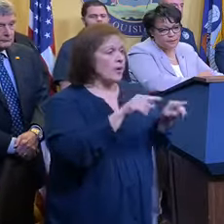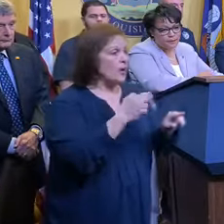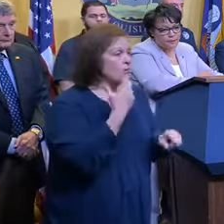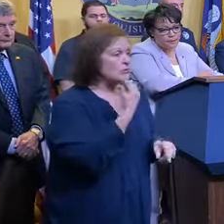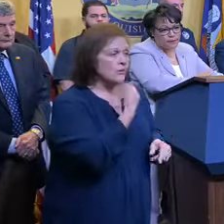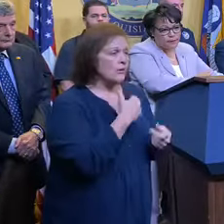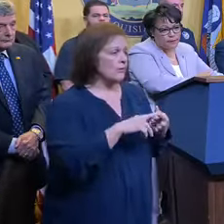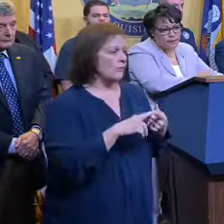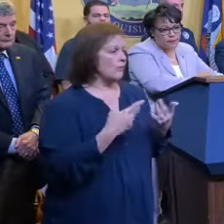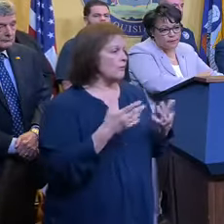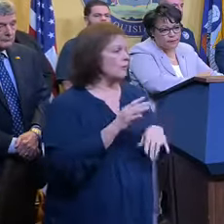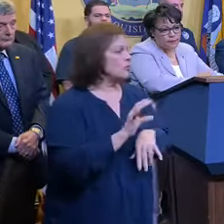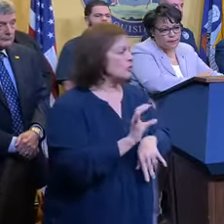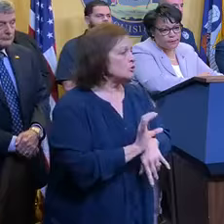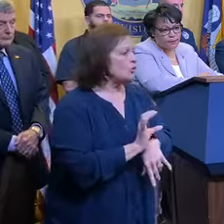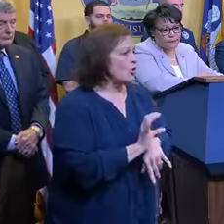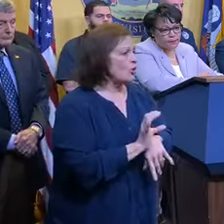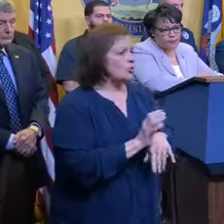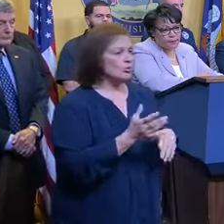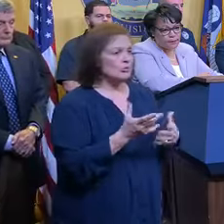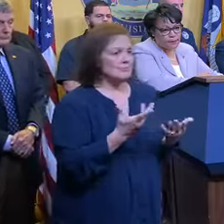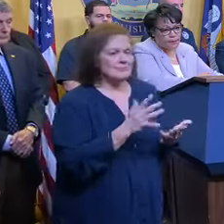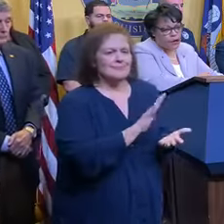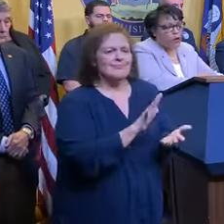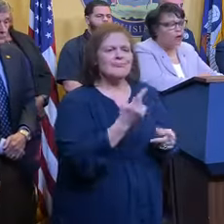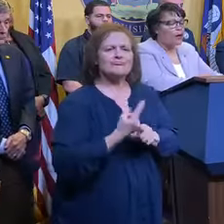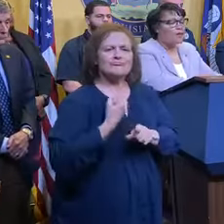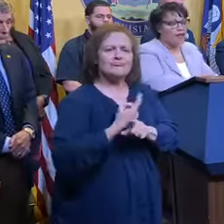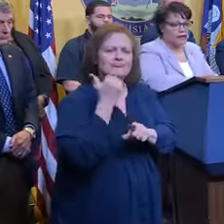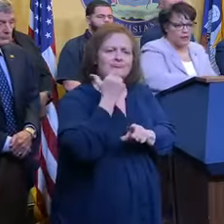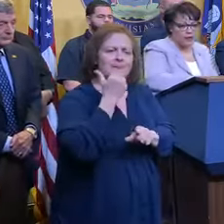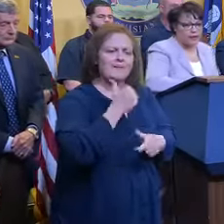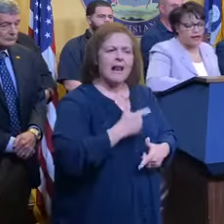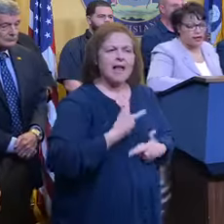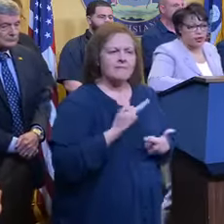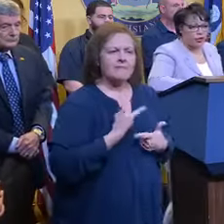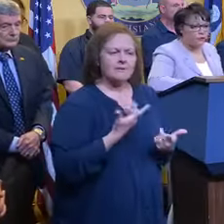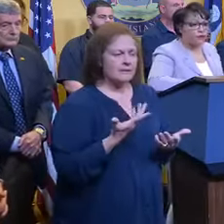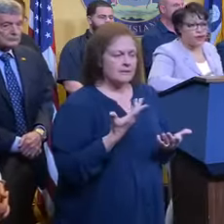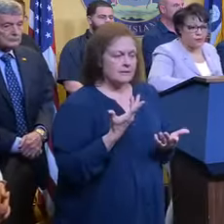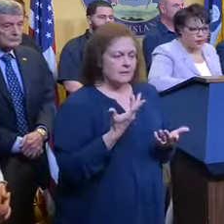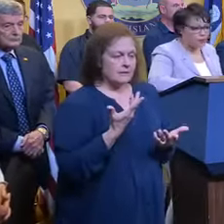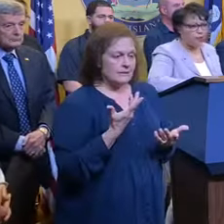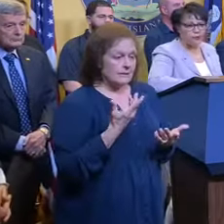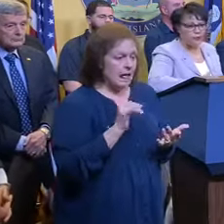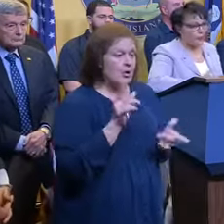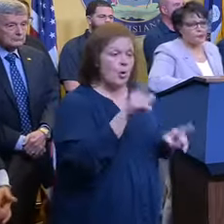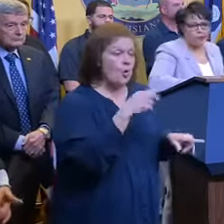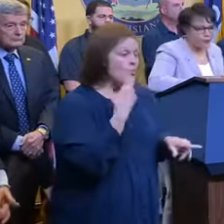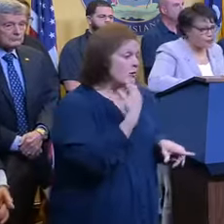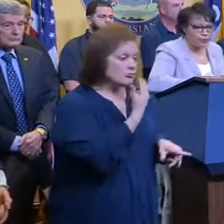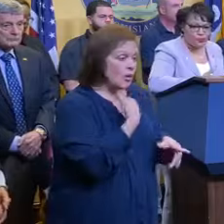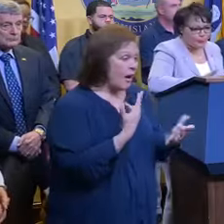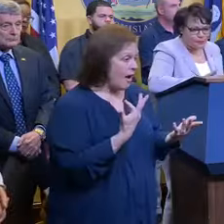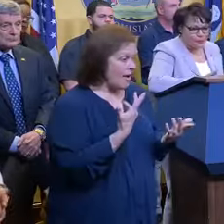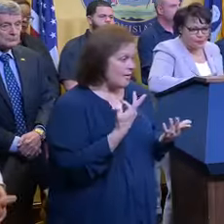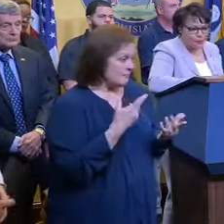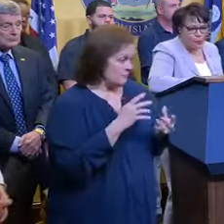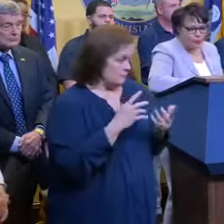church, these kinds of daily life type of things? Well, I mean, as we say, in terms of going to restaurants, there's